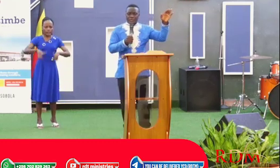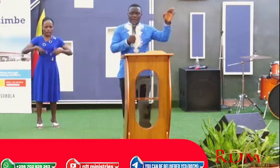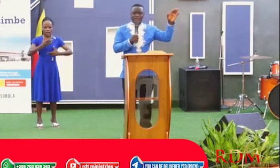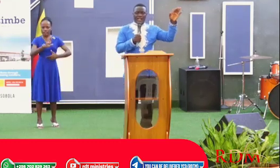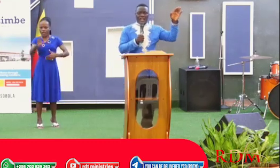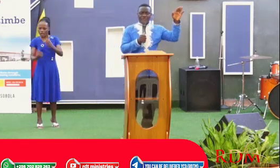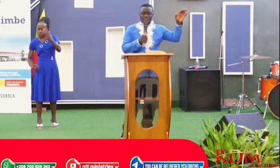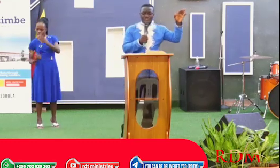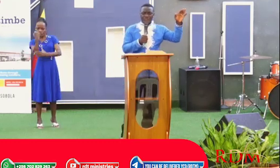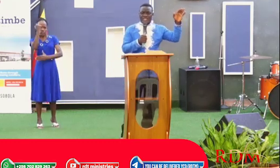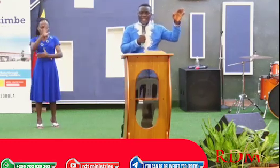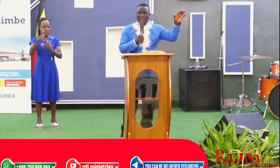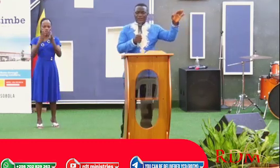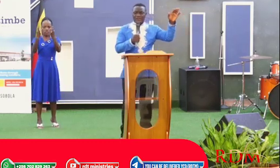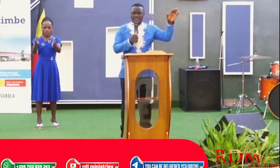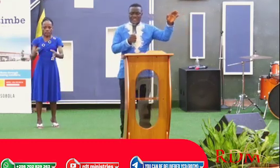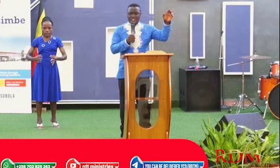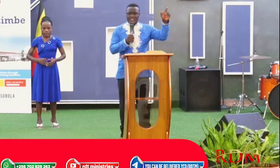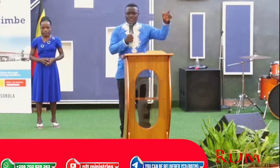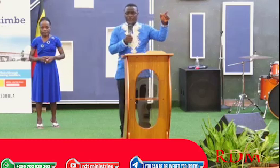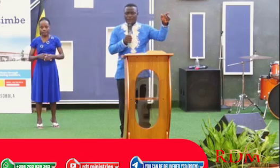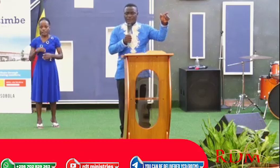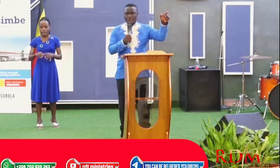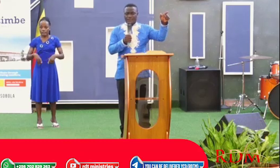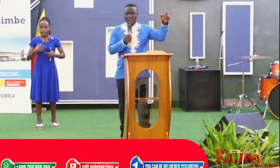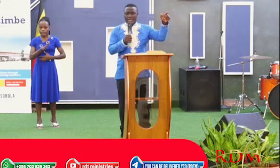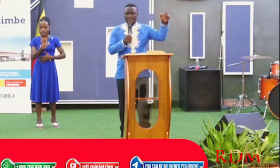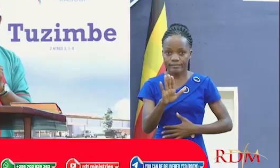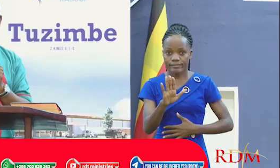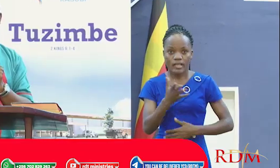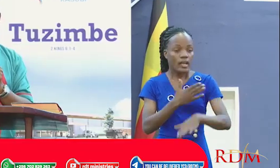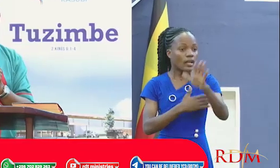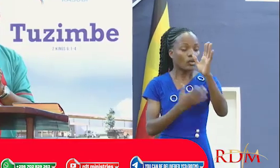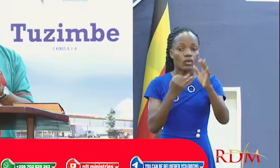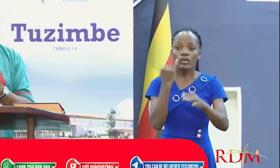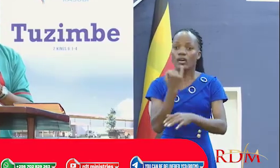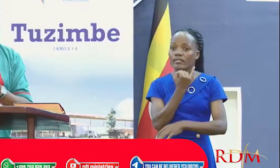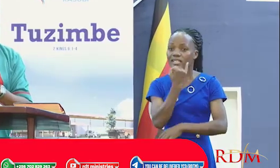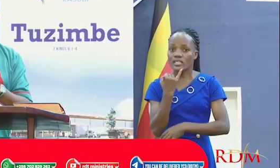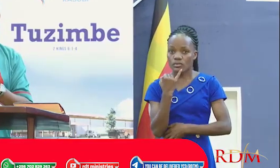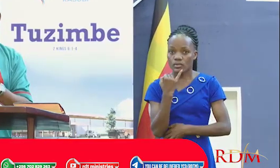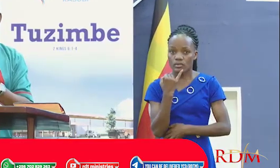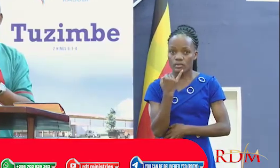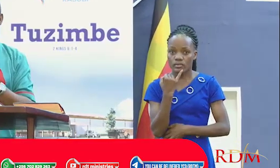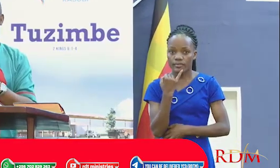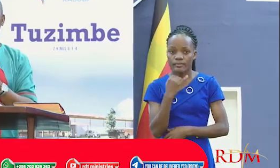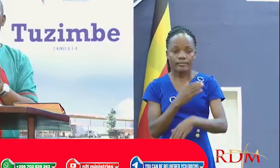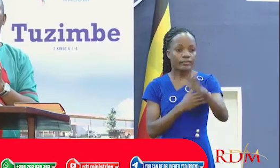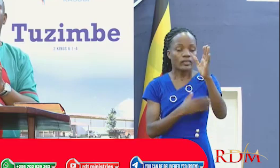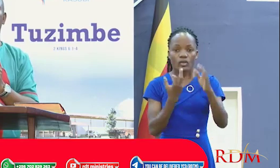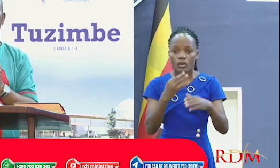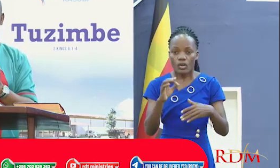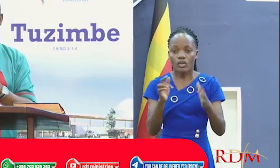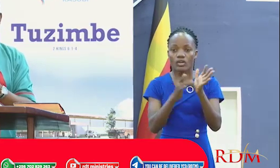Lord to come back and restore the life of the things in your Katonda wa Israeli. The Lord, the God of Israel. Katonda wa Mukama wa